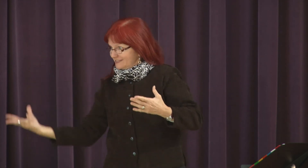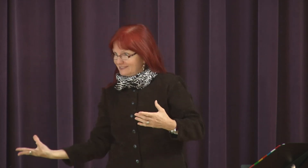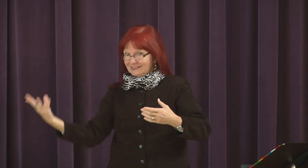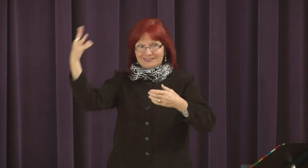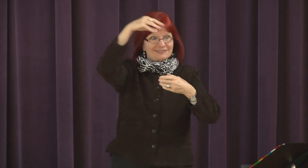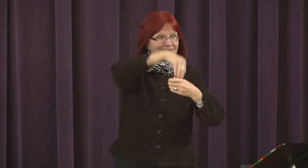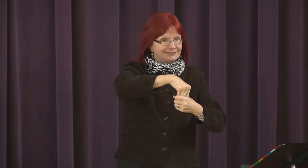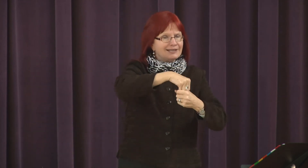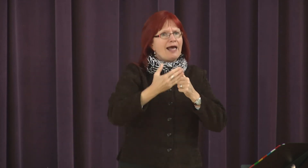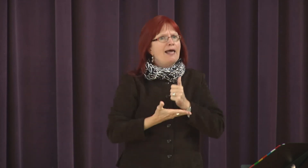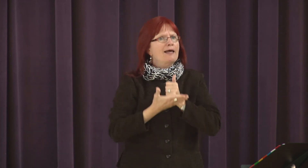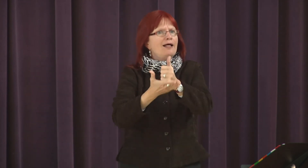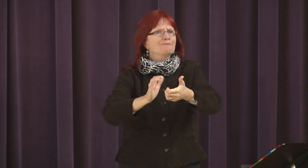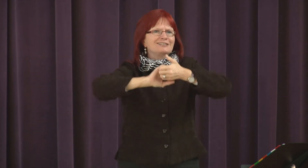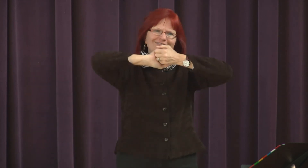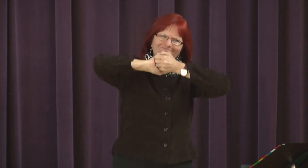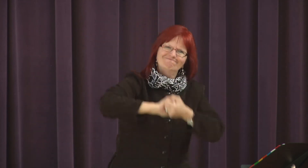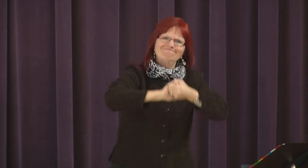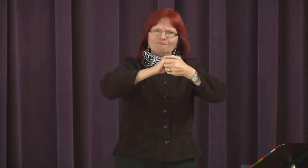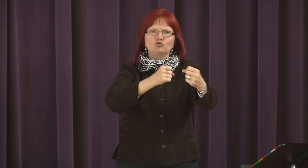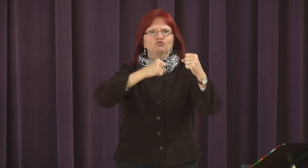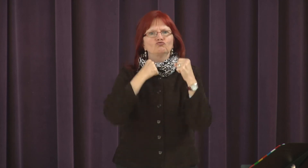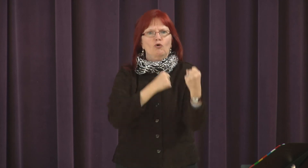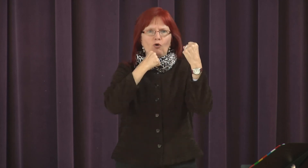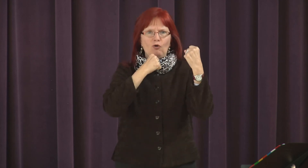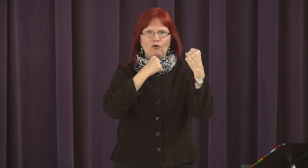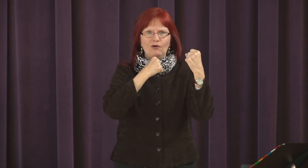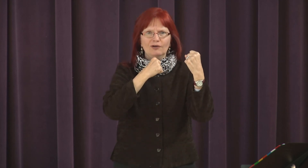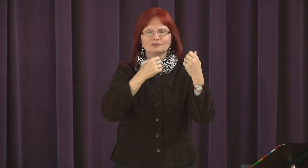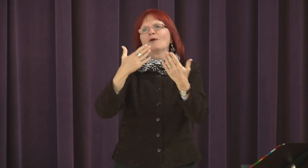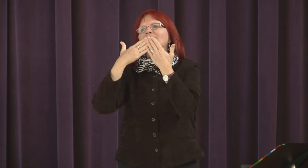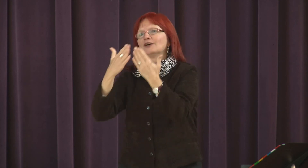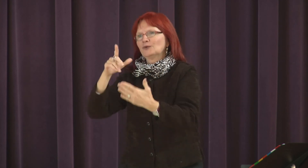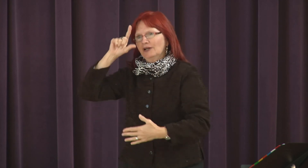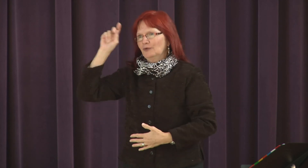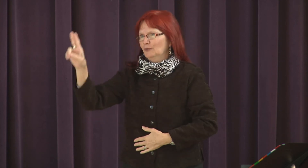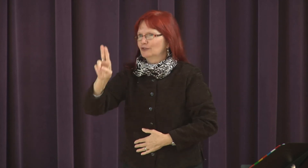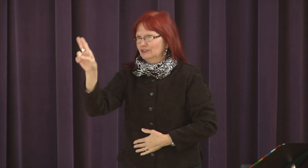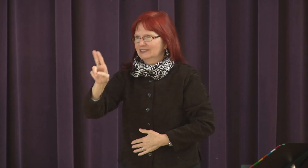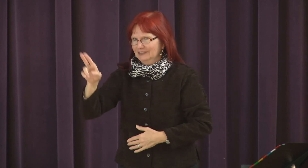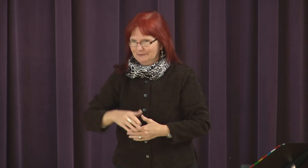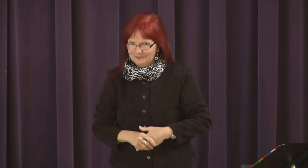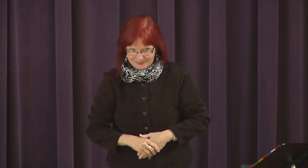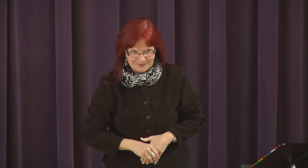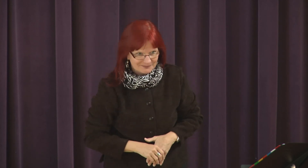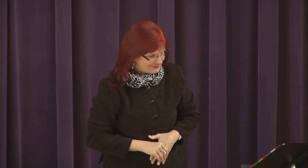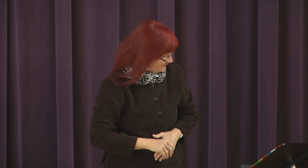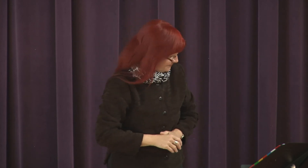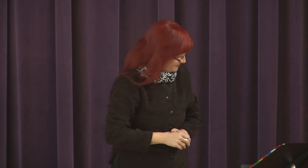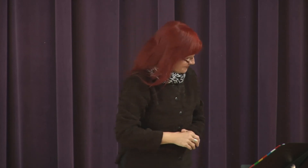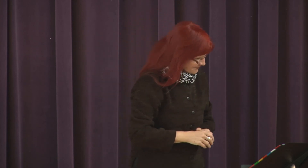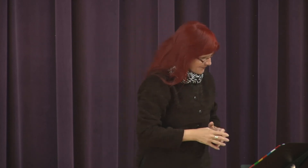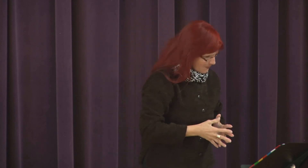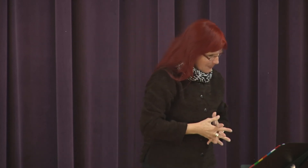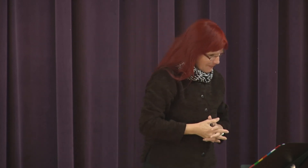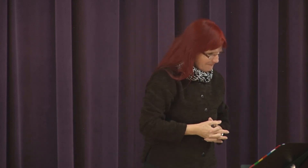efforts with this program, and that even strengthens the collaboration that we